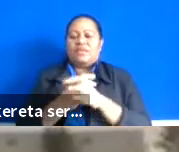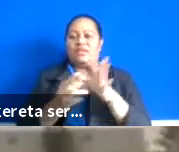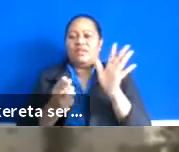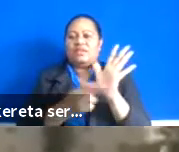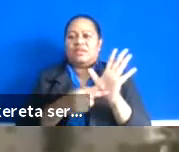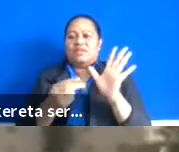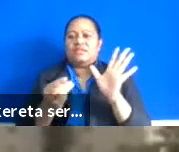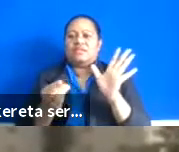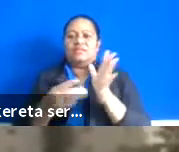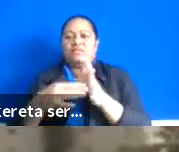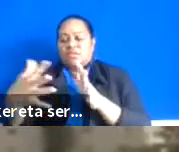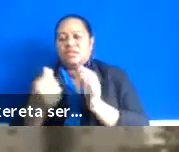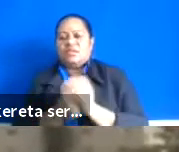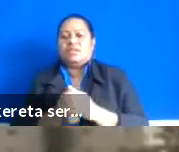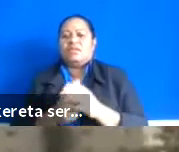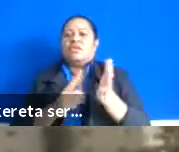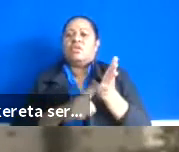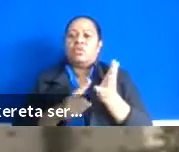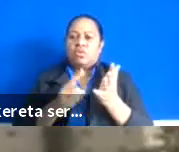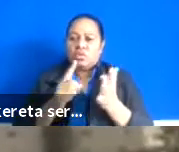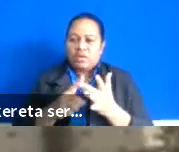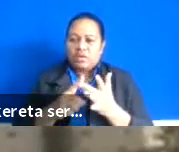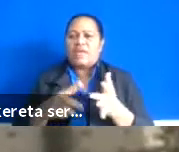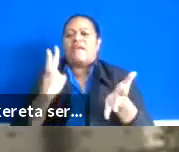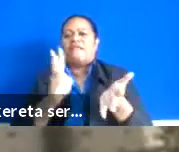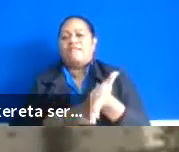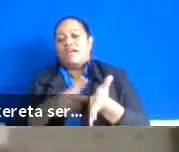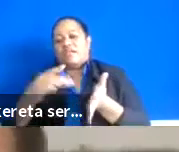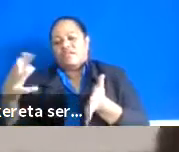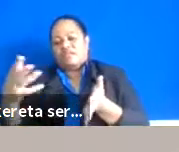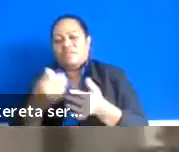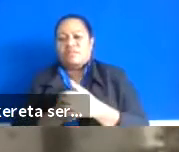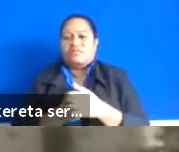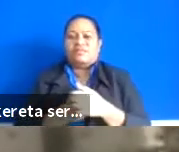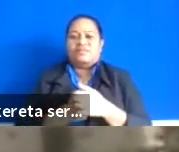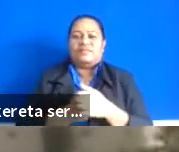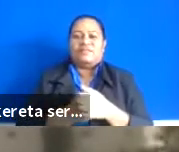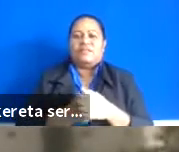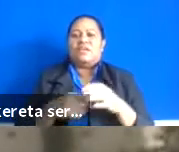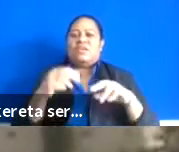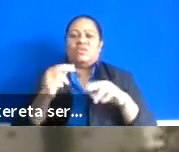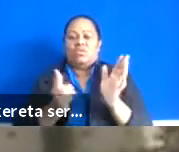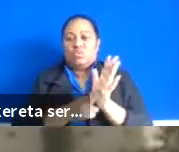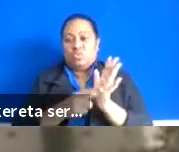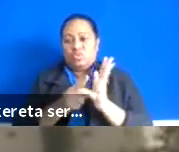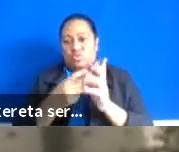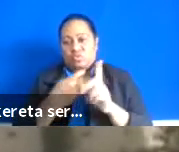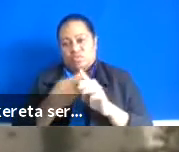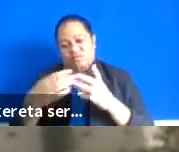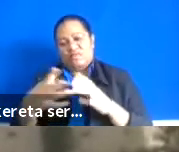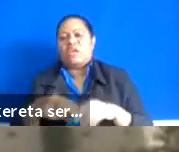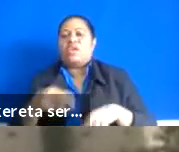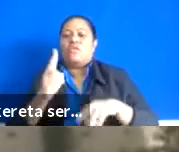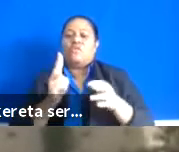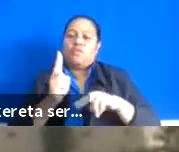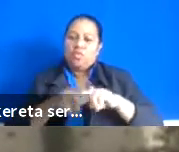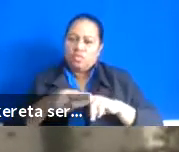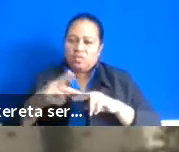Nyutao, Nui, Vaitupu, Nukfetao, Funafuti, and Nukulailai.